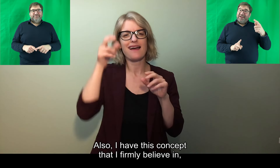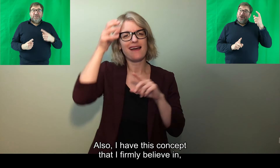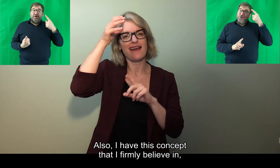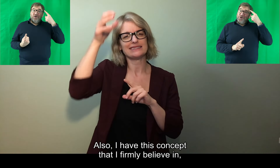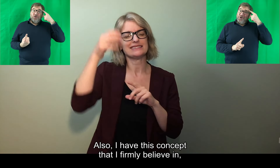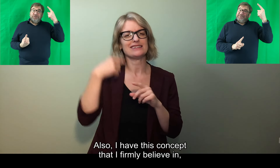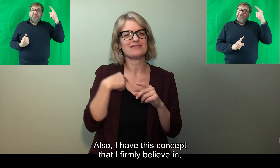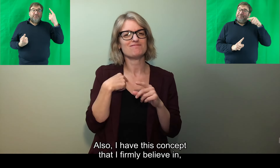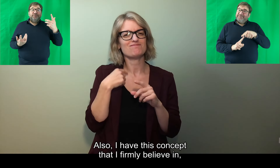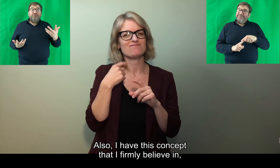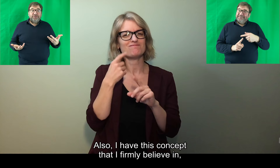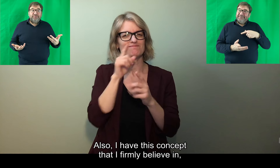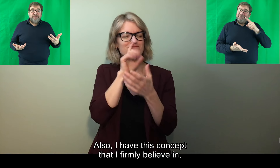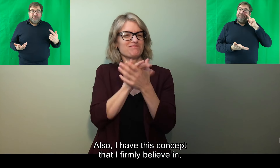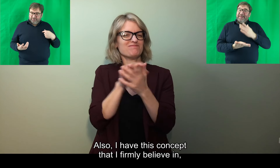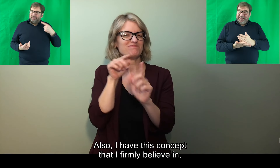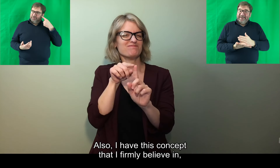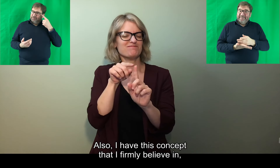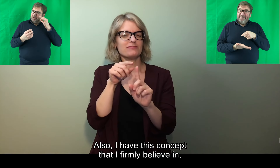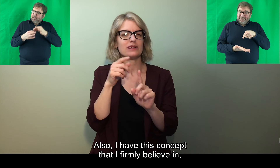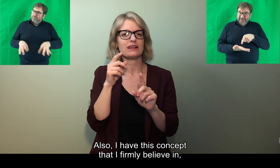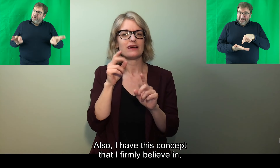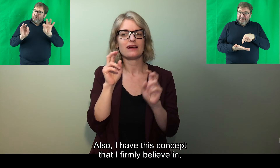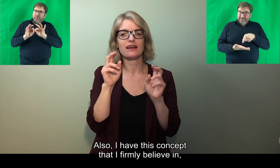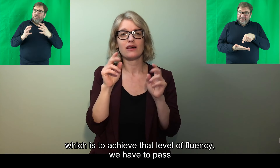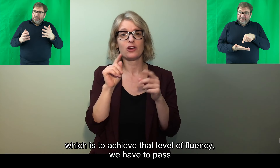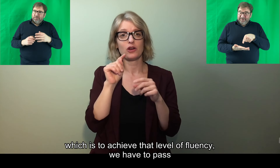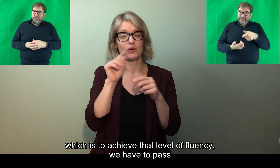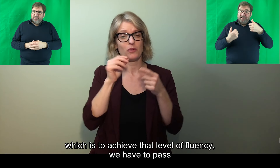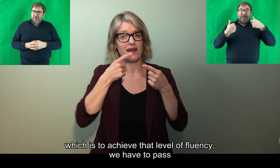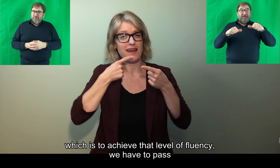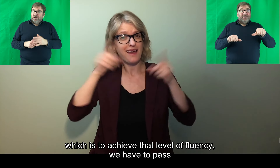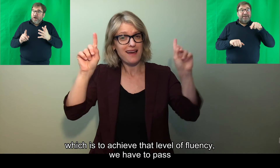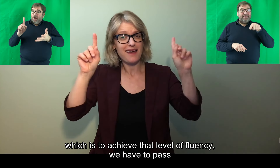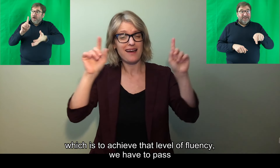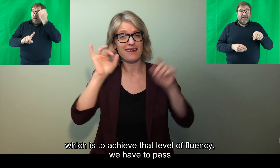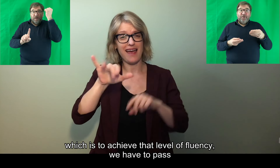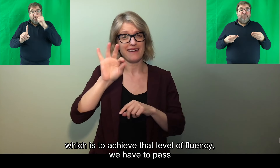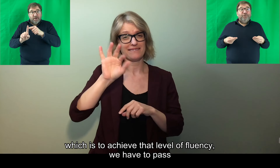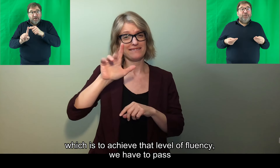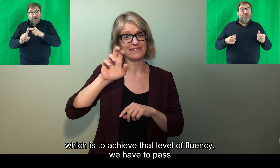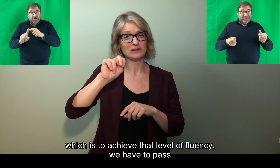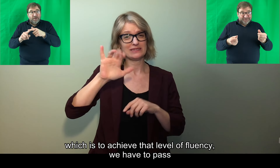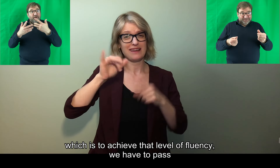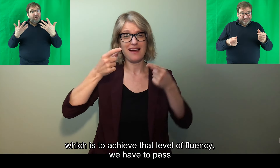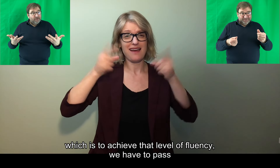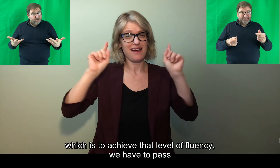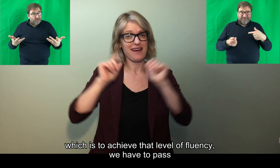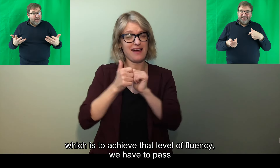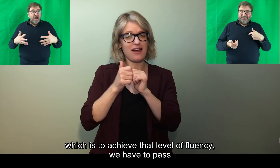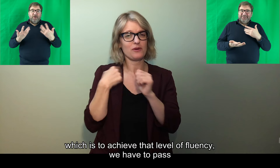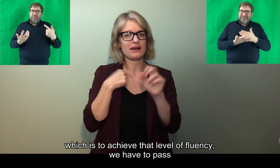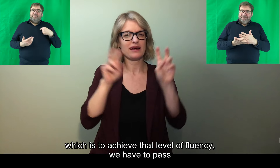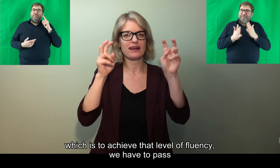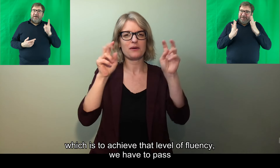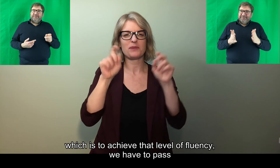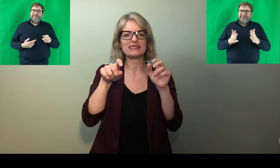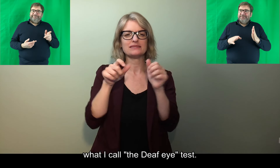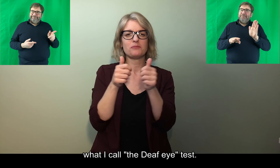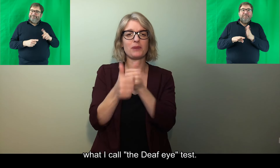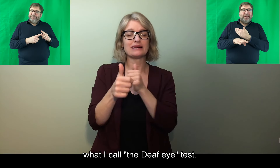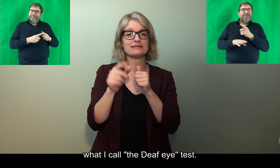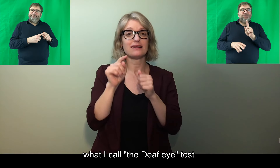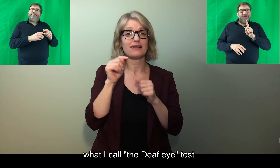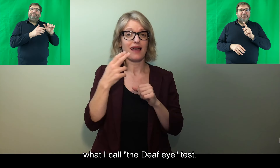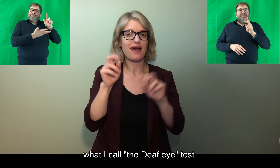Also, I have this concept that I firmly believe in, which is to achieve that level of fluency, we have to pass